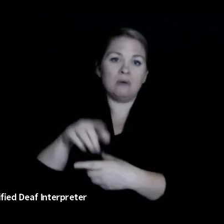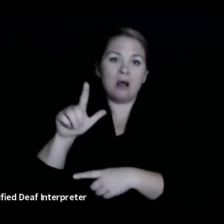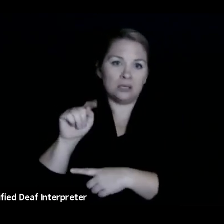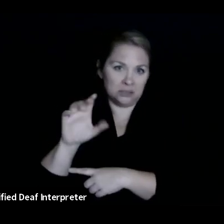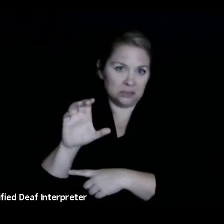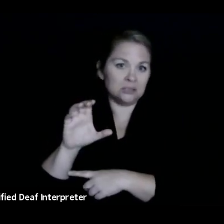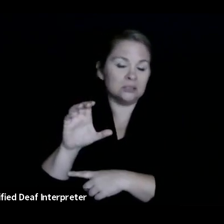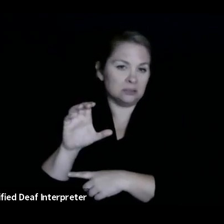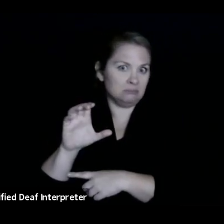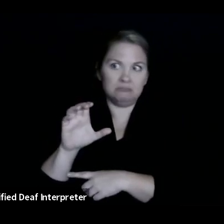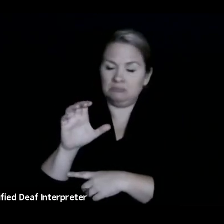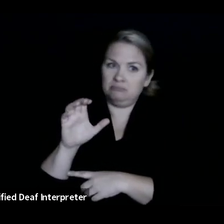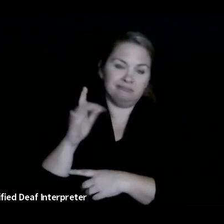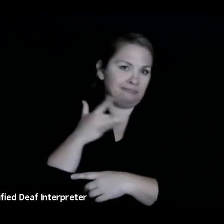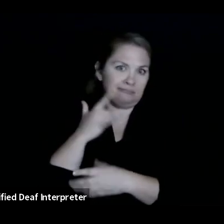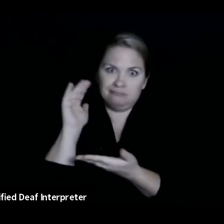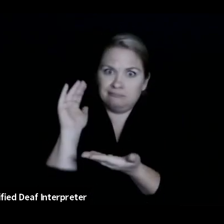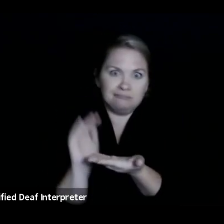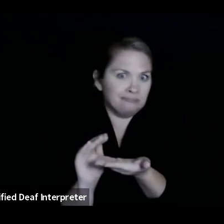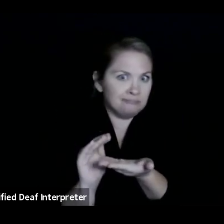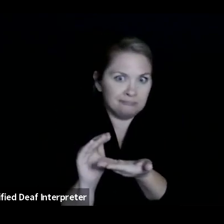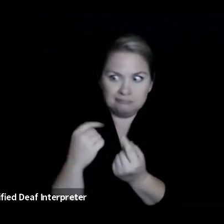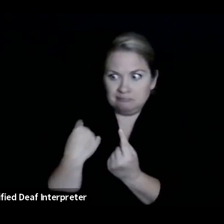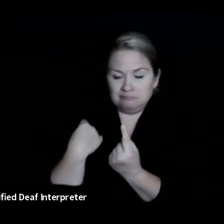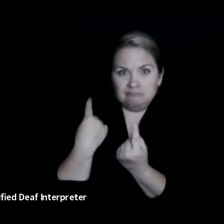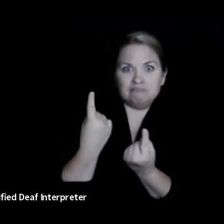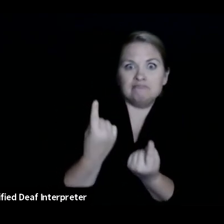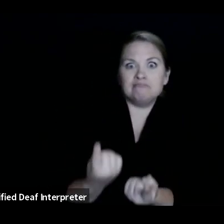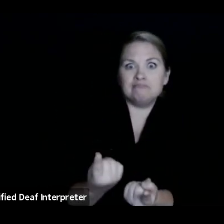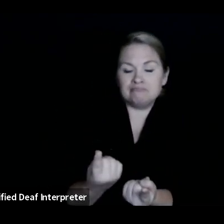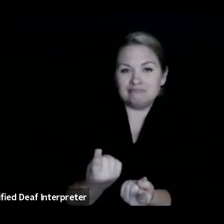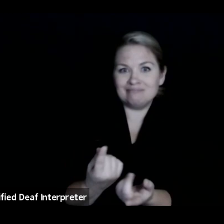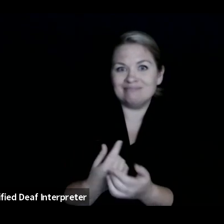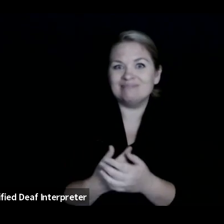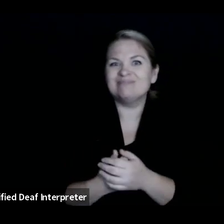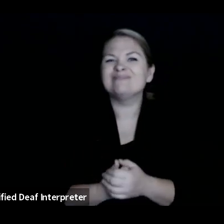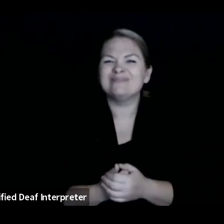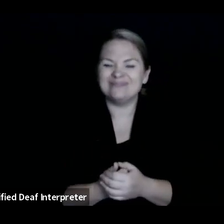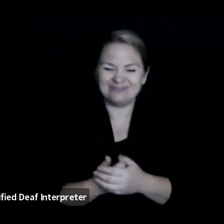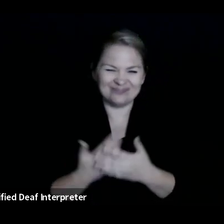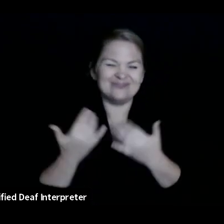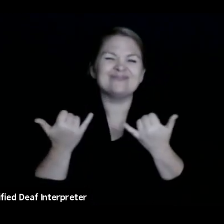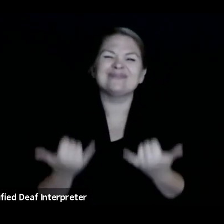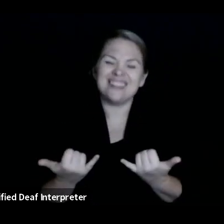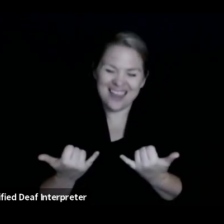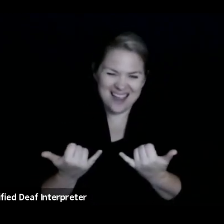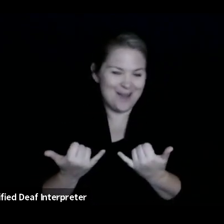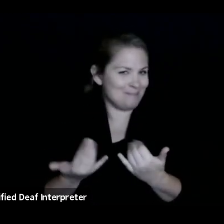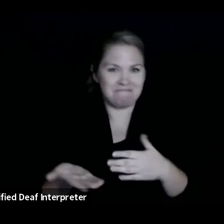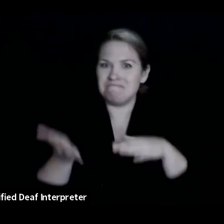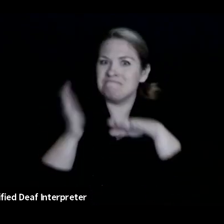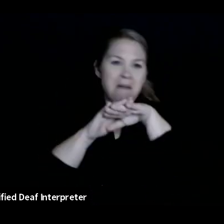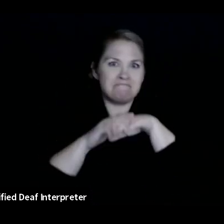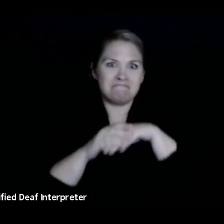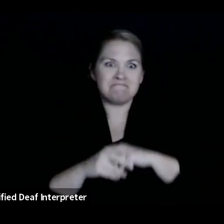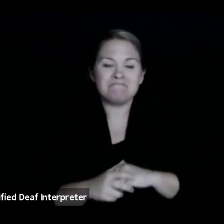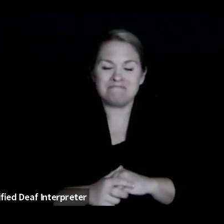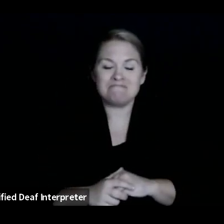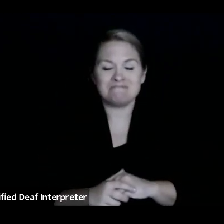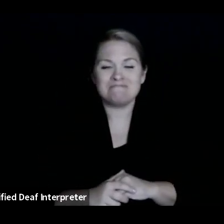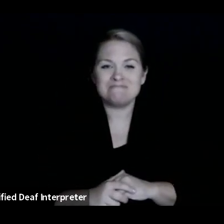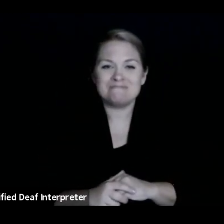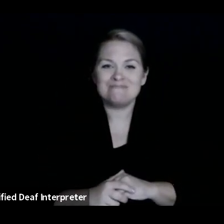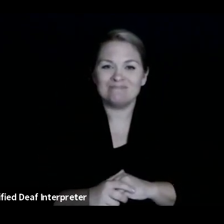a sudden we're starting to see these big jumps in cases. So it is significant in terms of the last week where we really